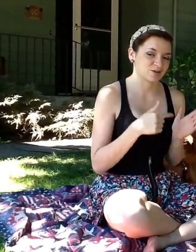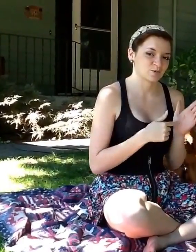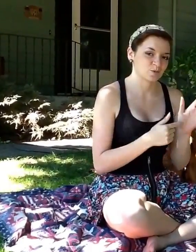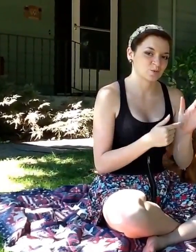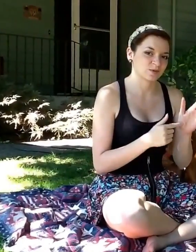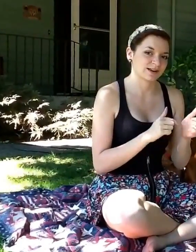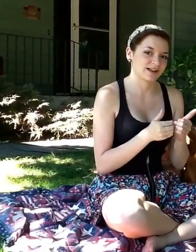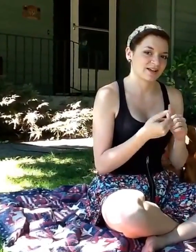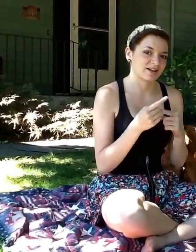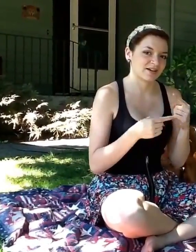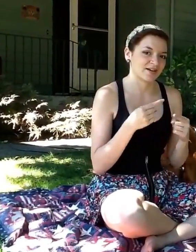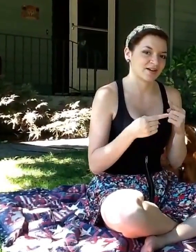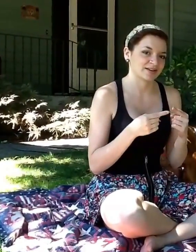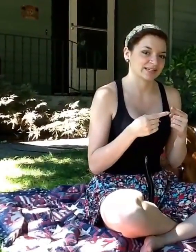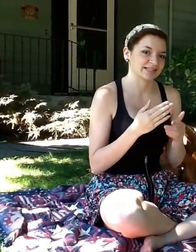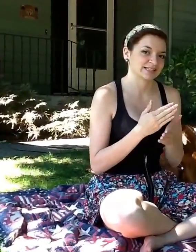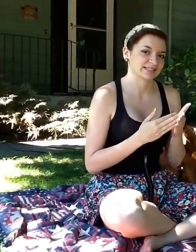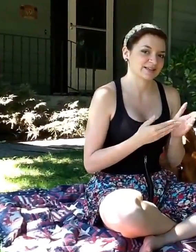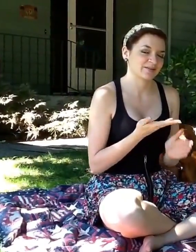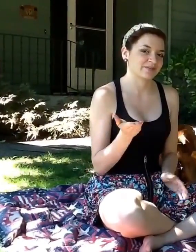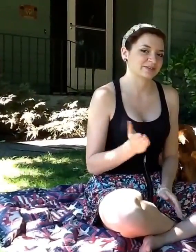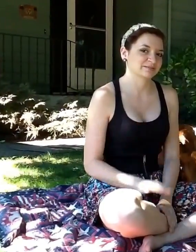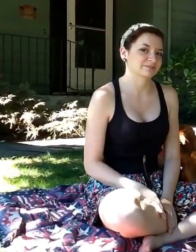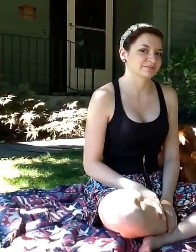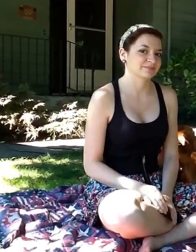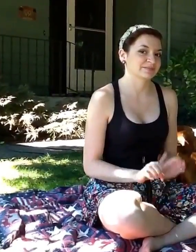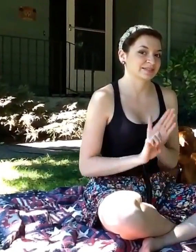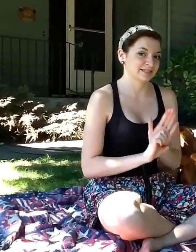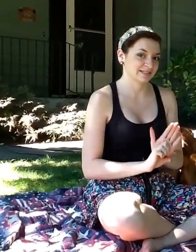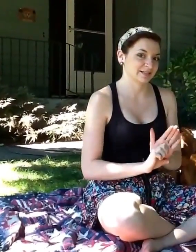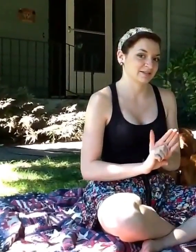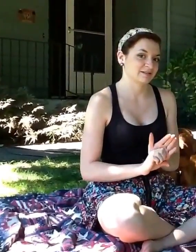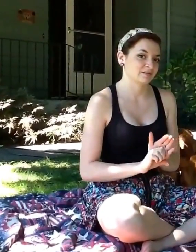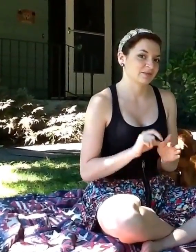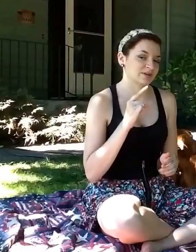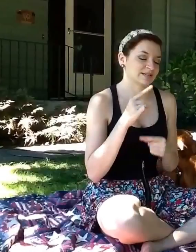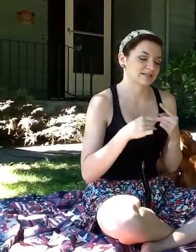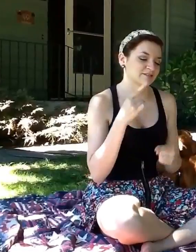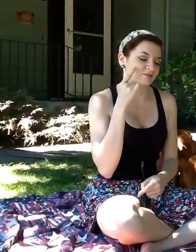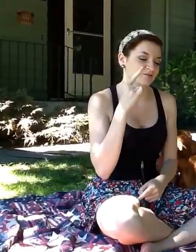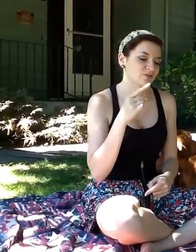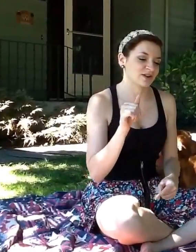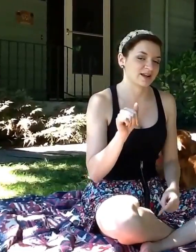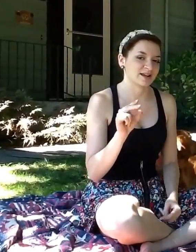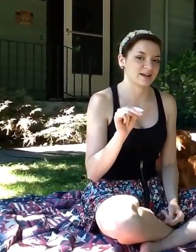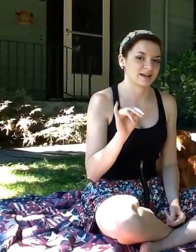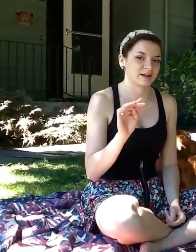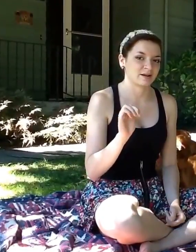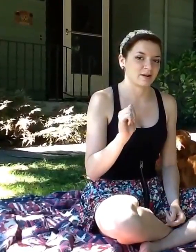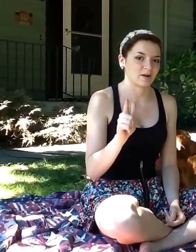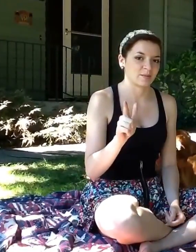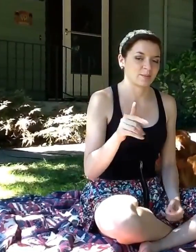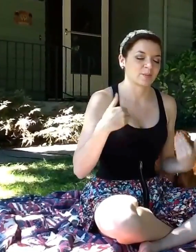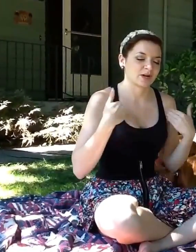Today, I'm going to show you how to sign some things. For example, the sign for animal is